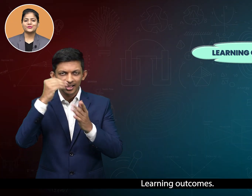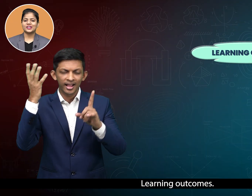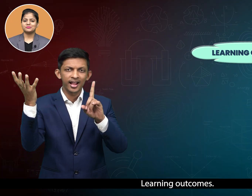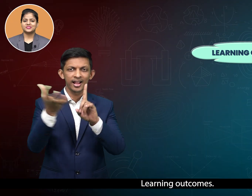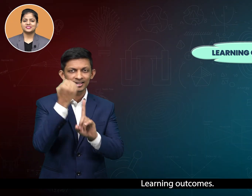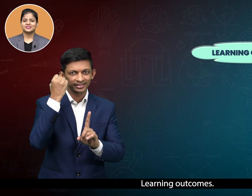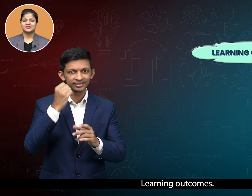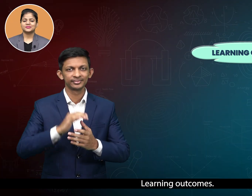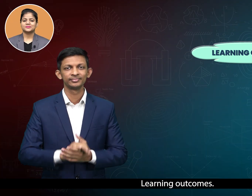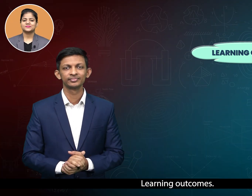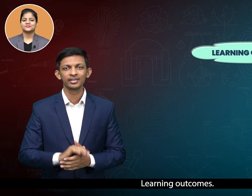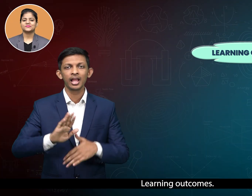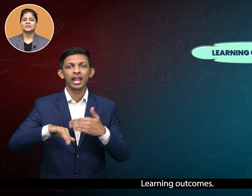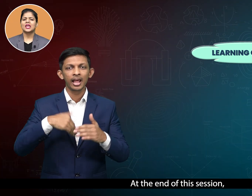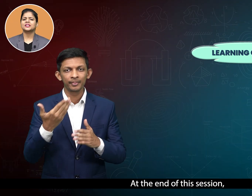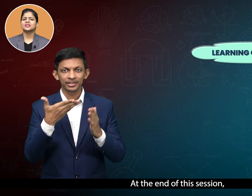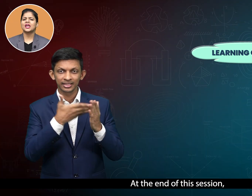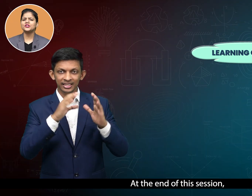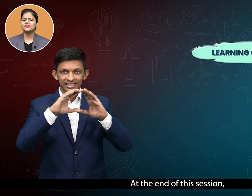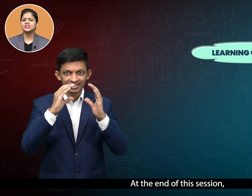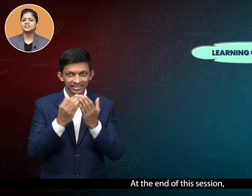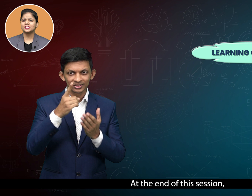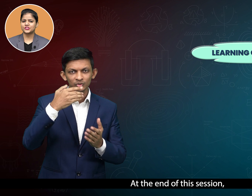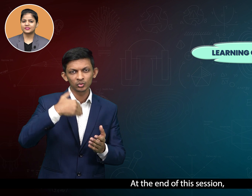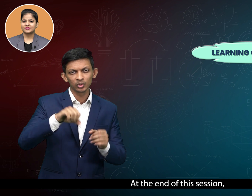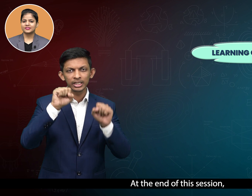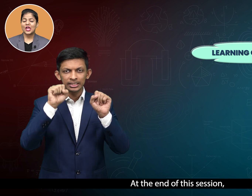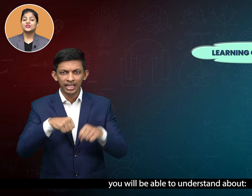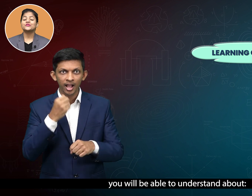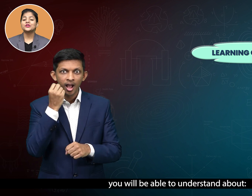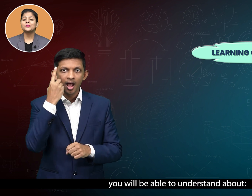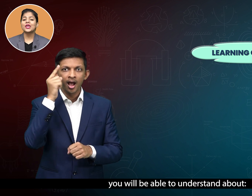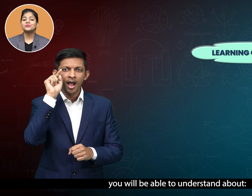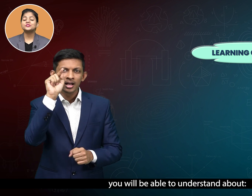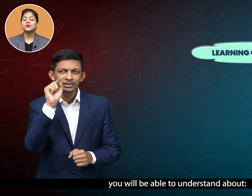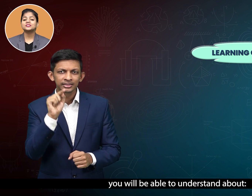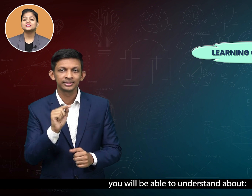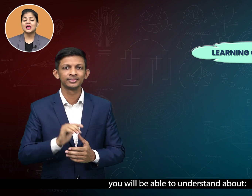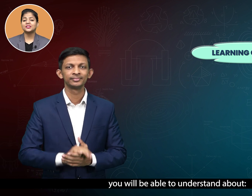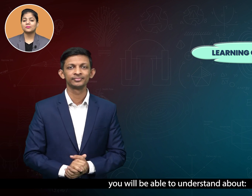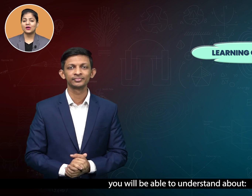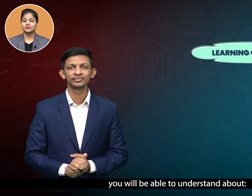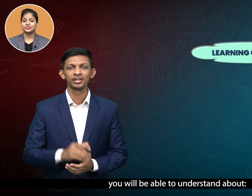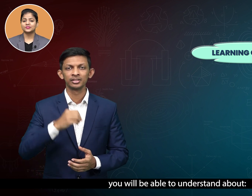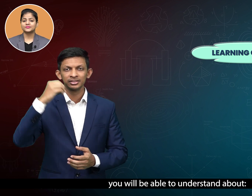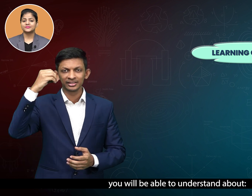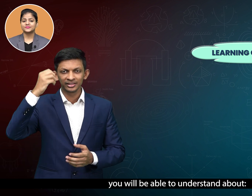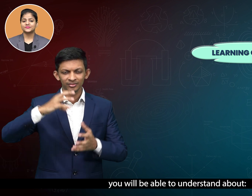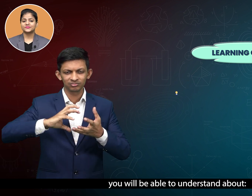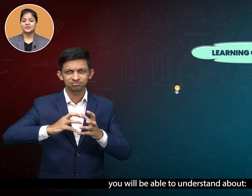Learning outcomes. At the end of this session, you will be able to understand